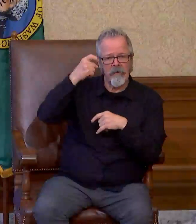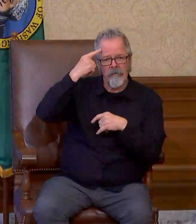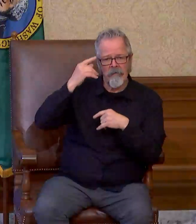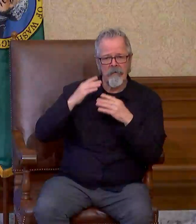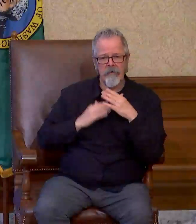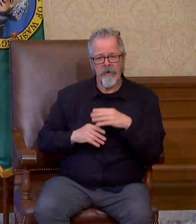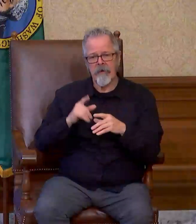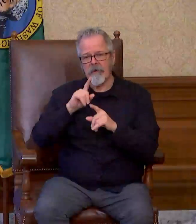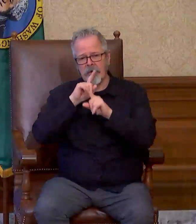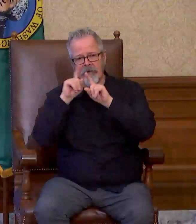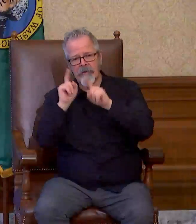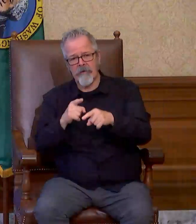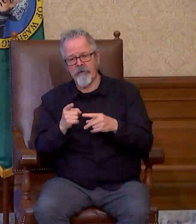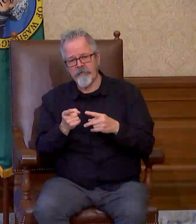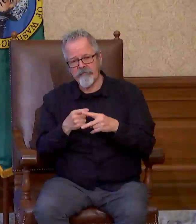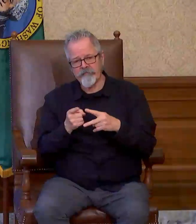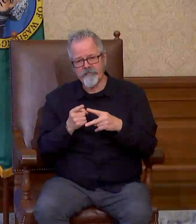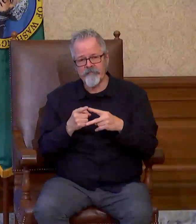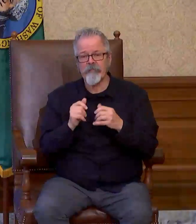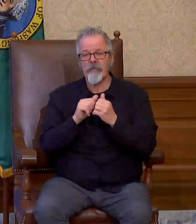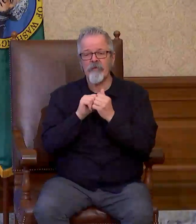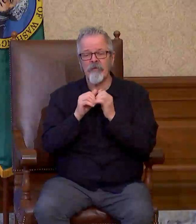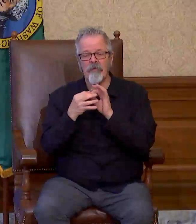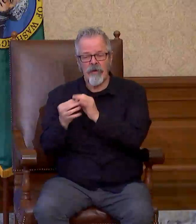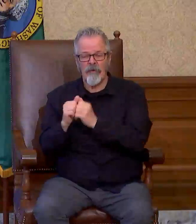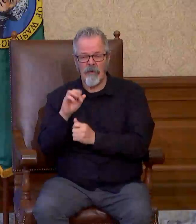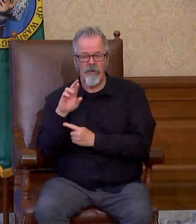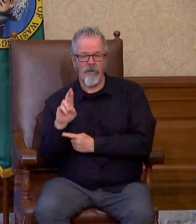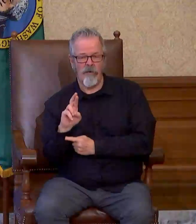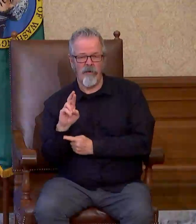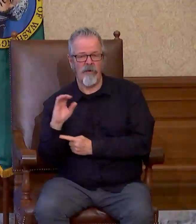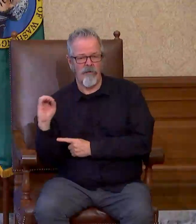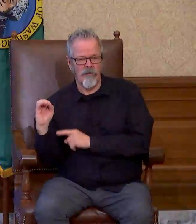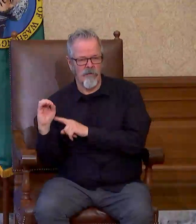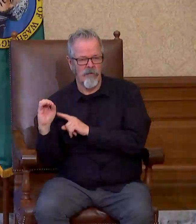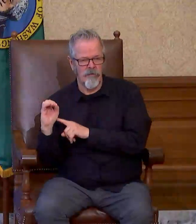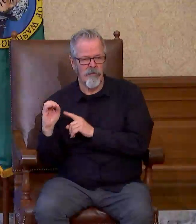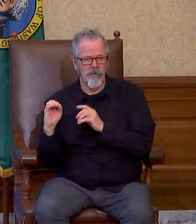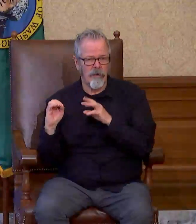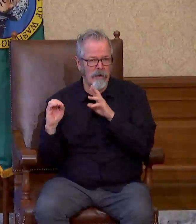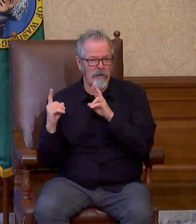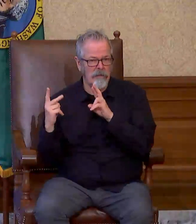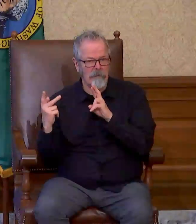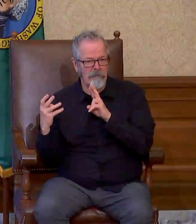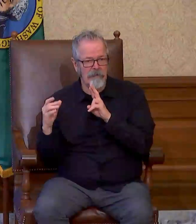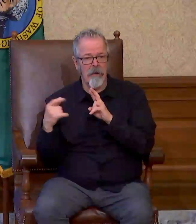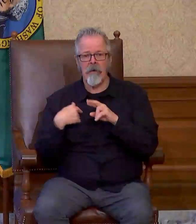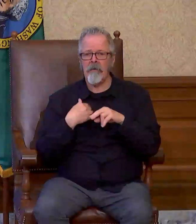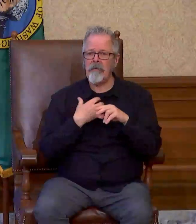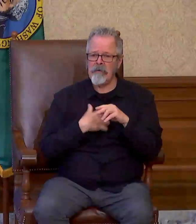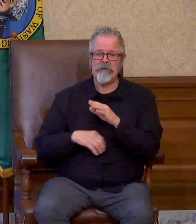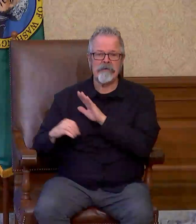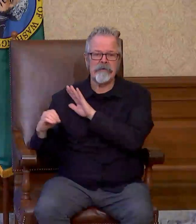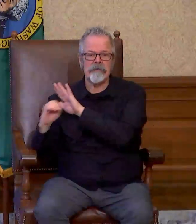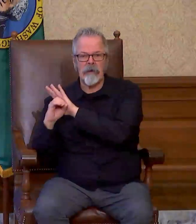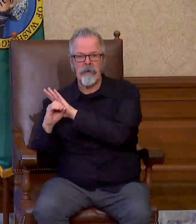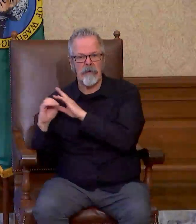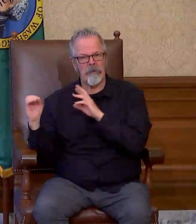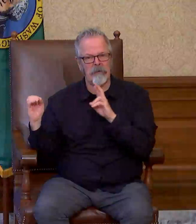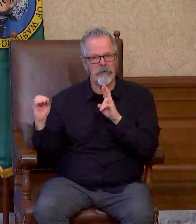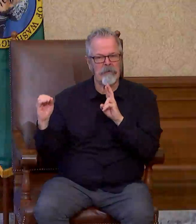to significantly reduce it below 1 if we're going to get the infection numbers down. If it remains